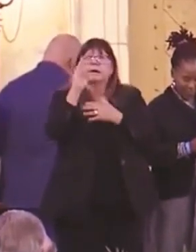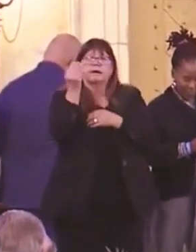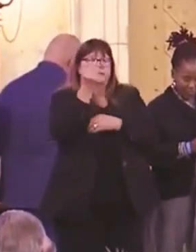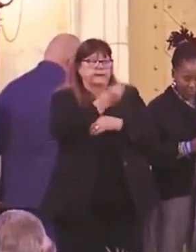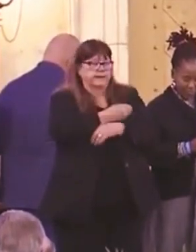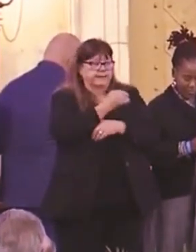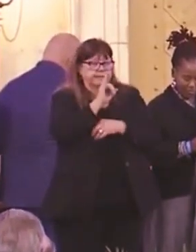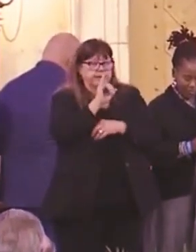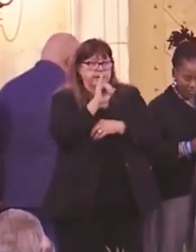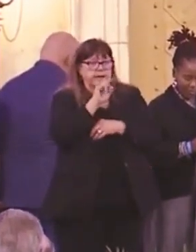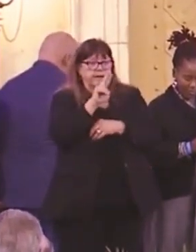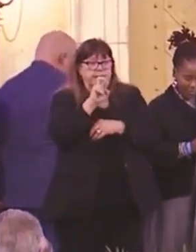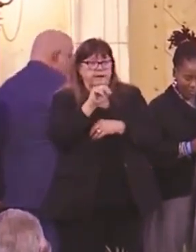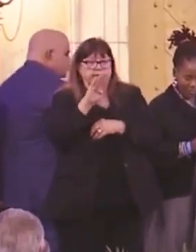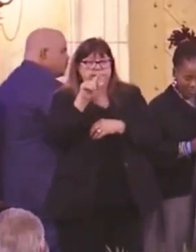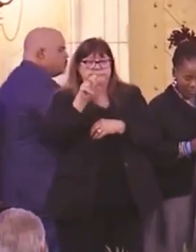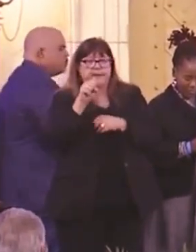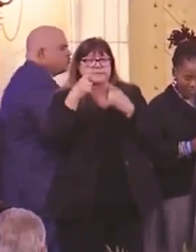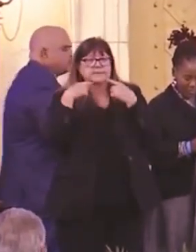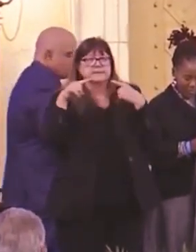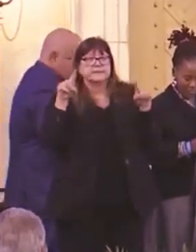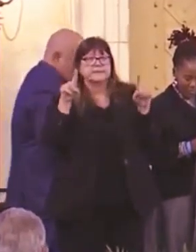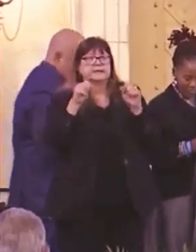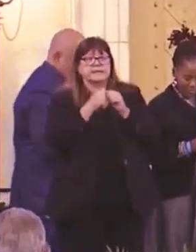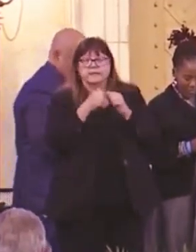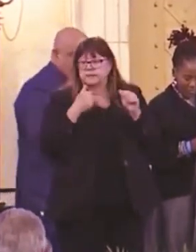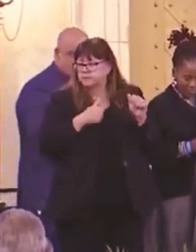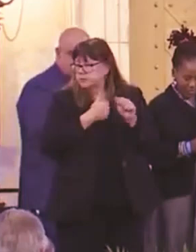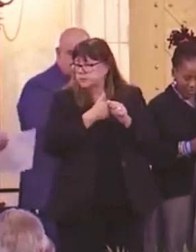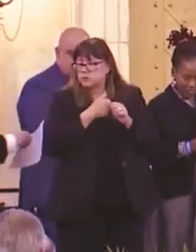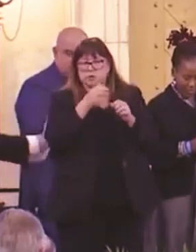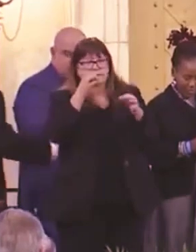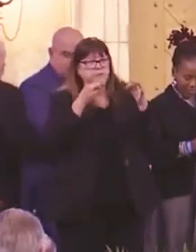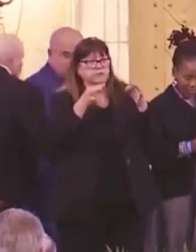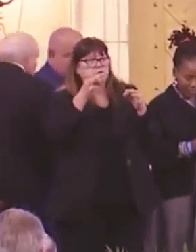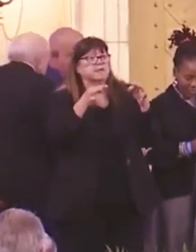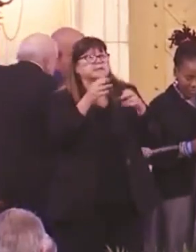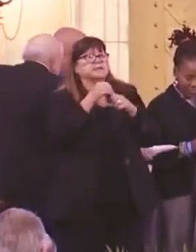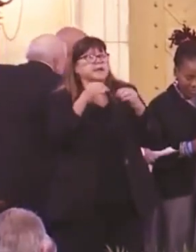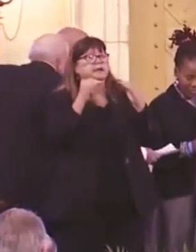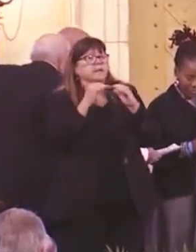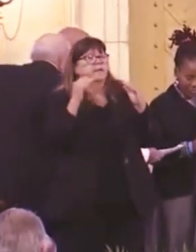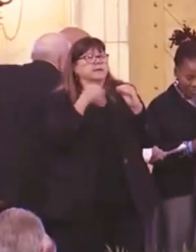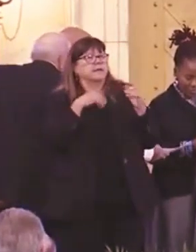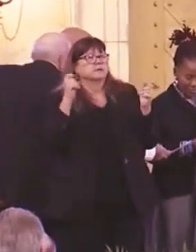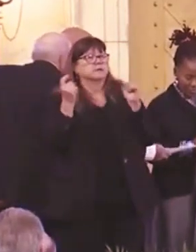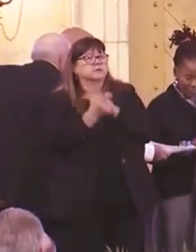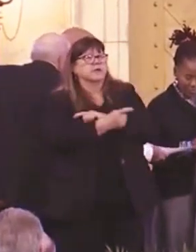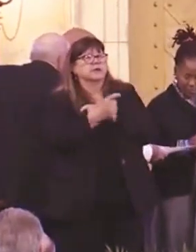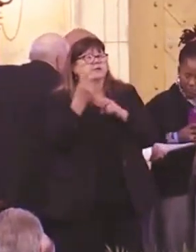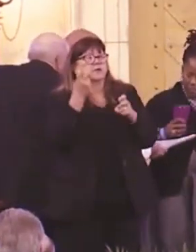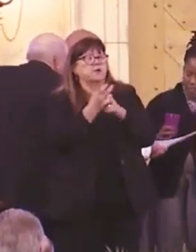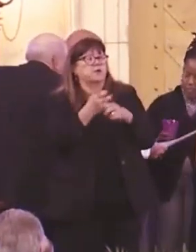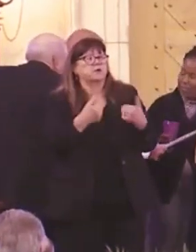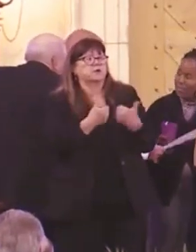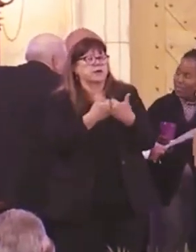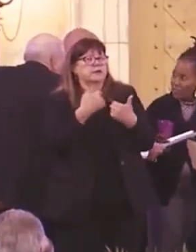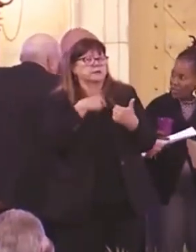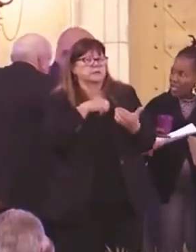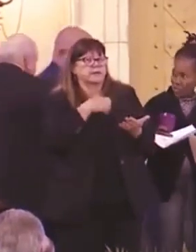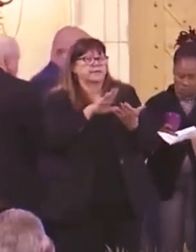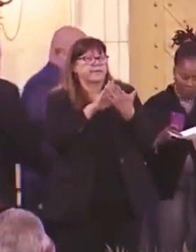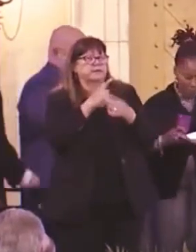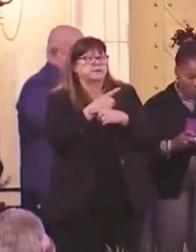attorney success in his noble pursuit of justice and equality, and to transform the hard challenges we face